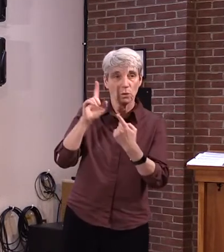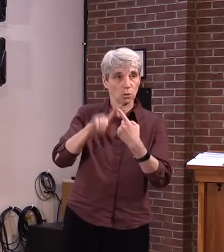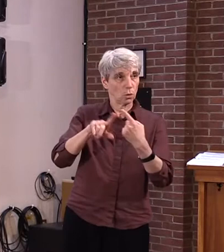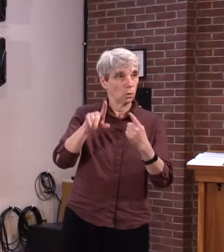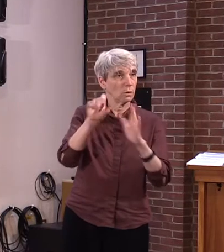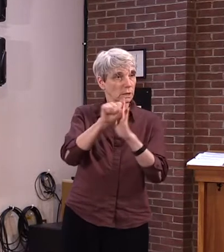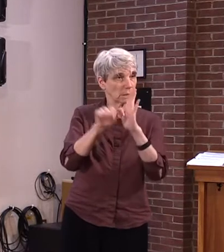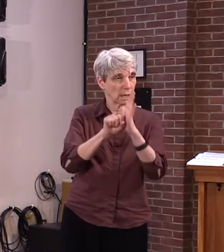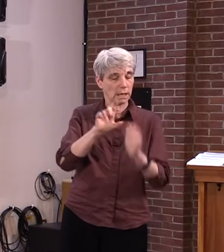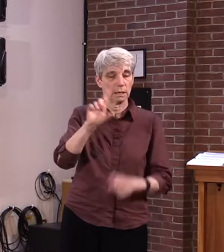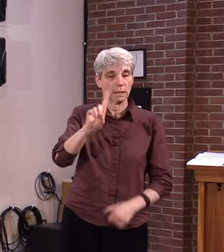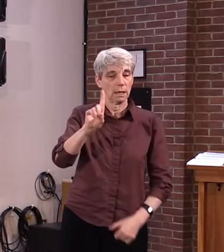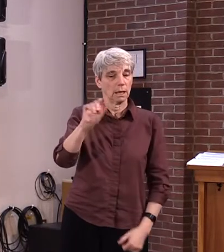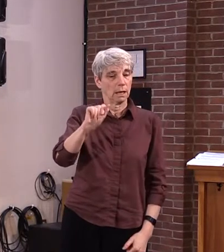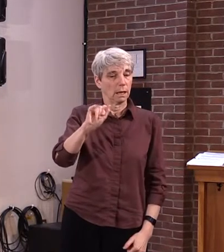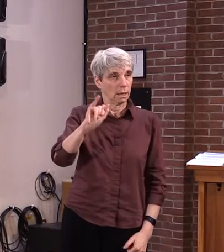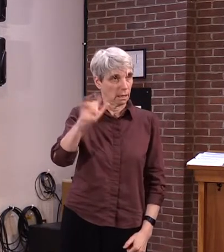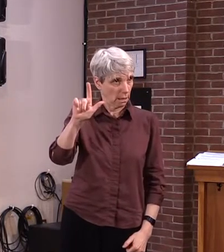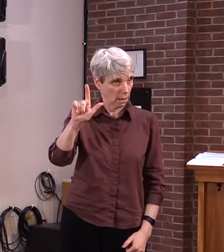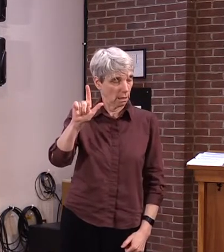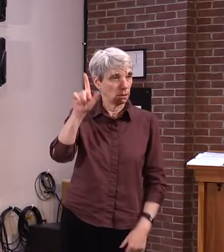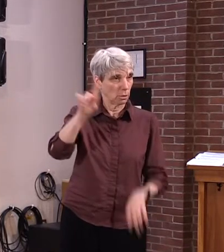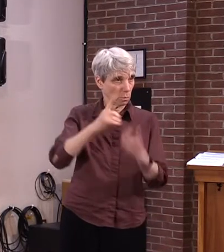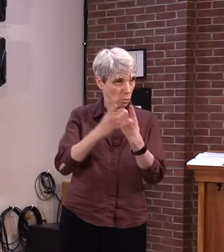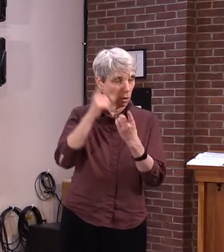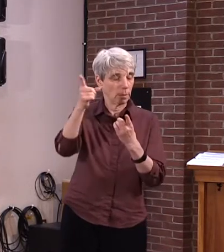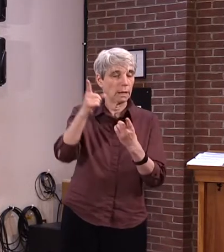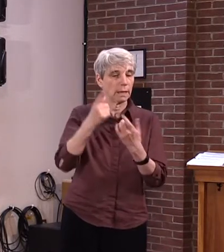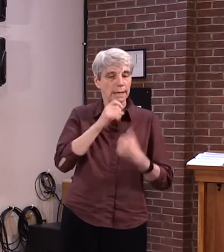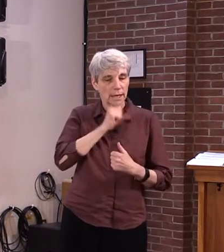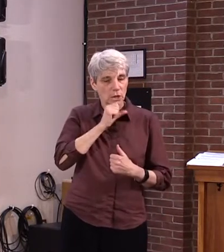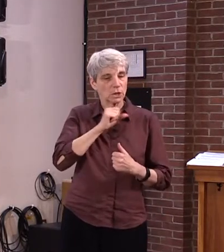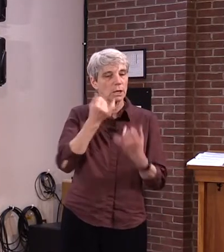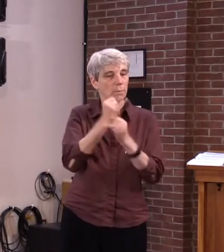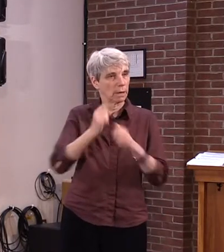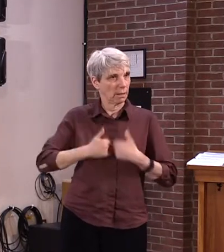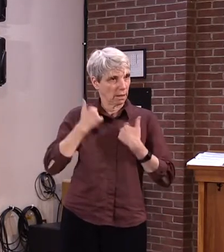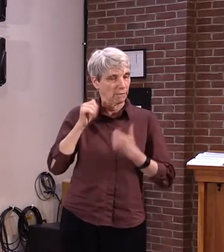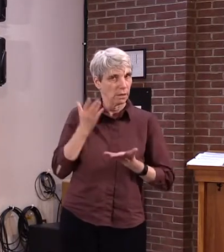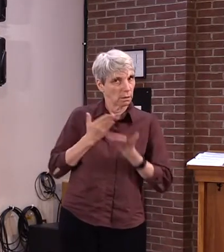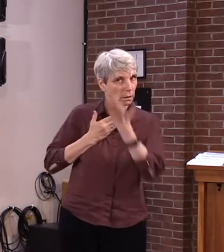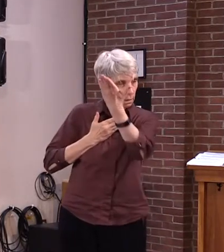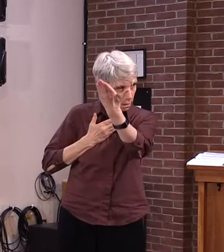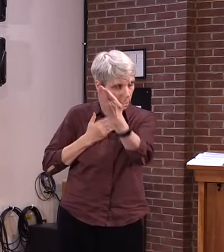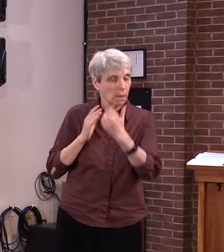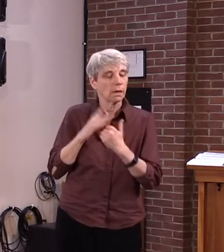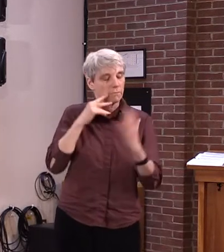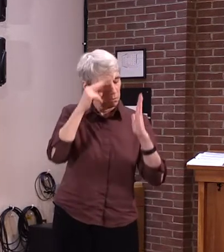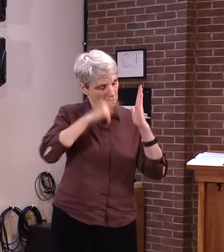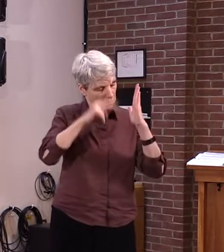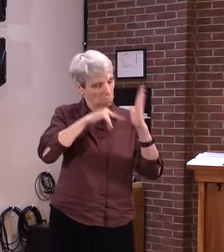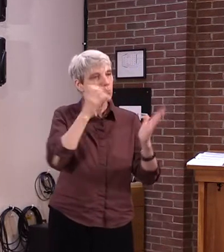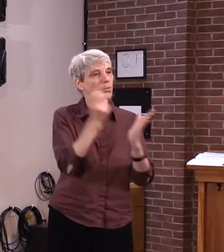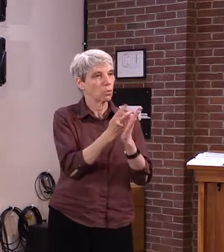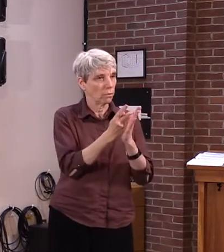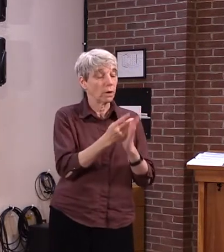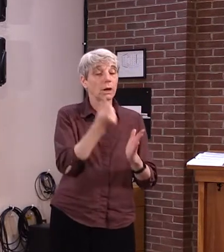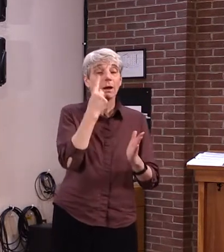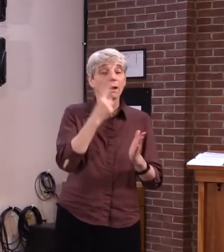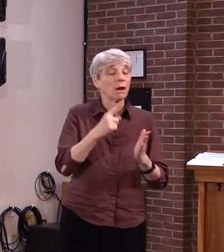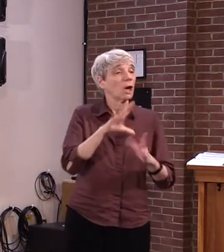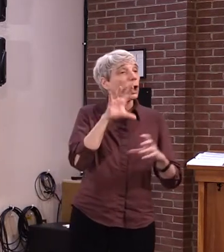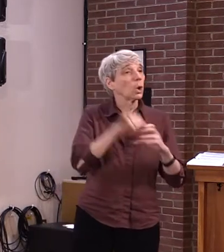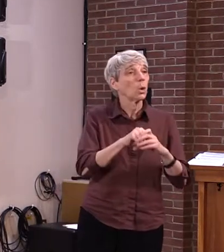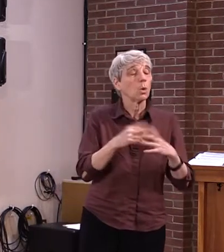for review. And just to give you a sense of the guidance itself, it talks about physical space,